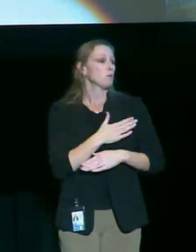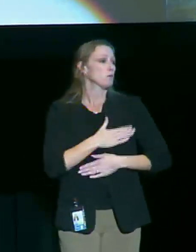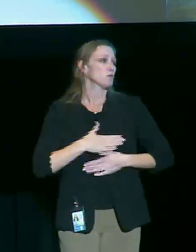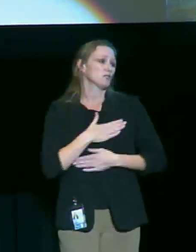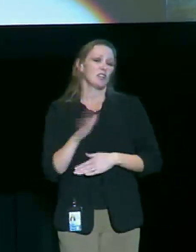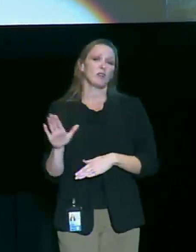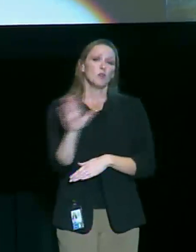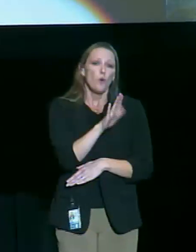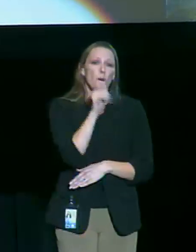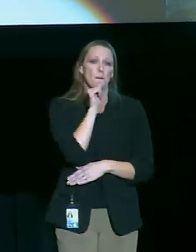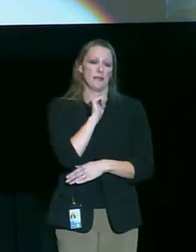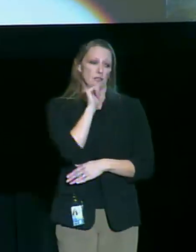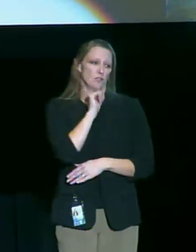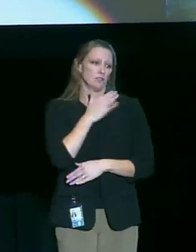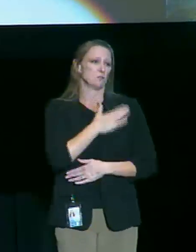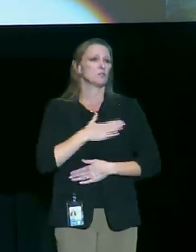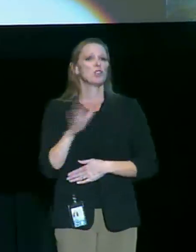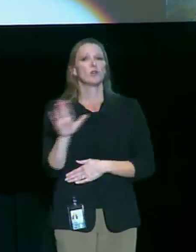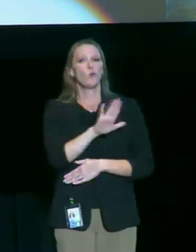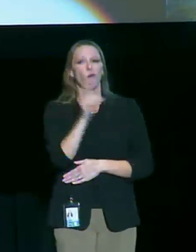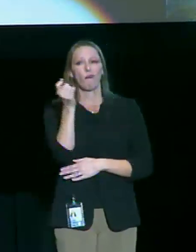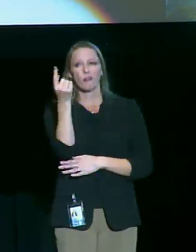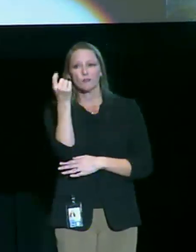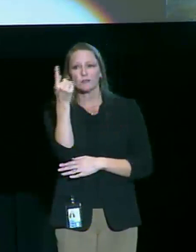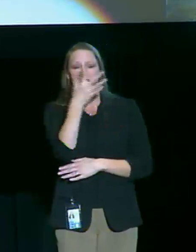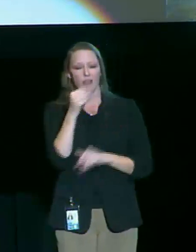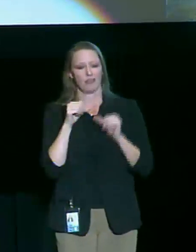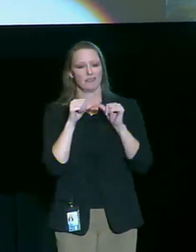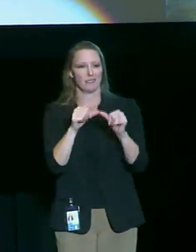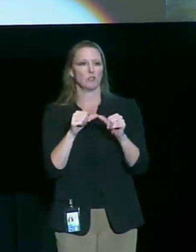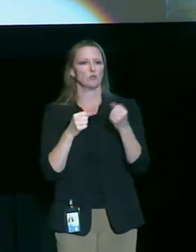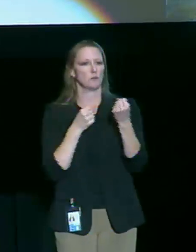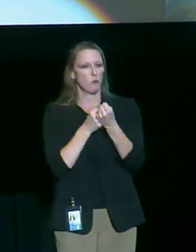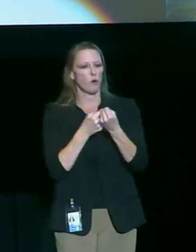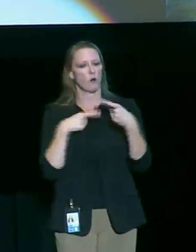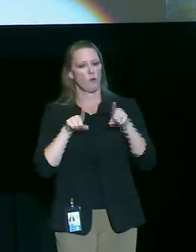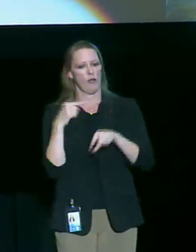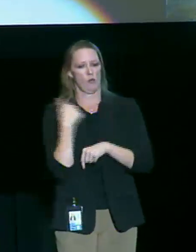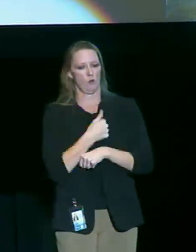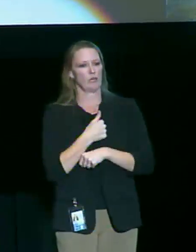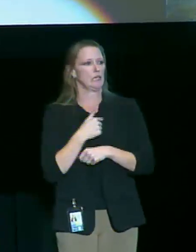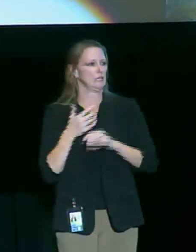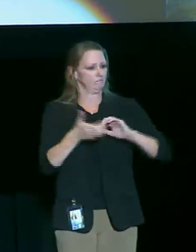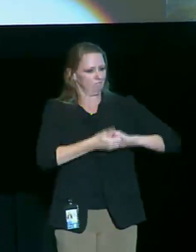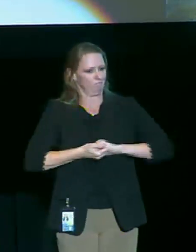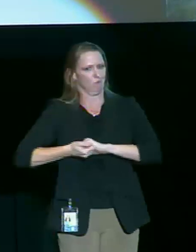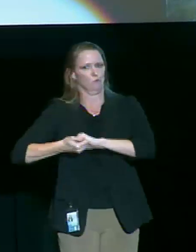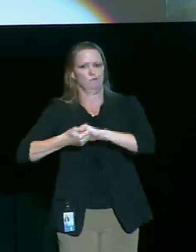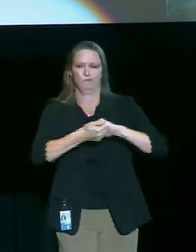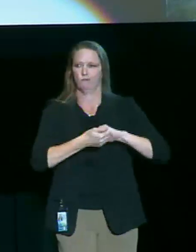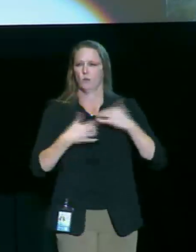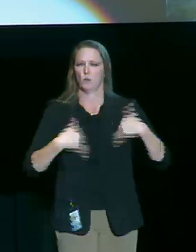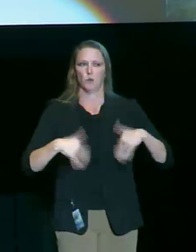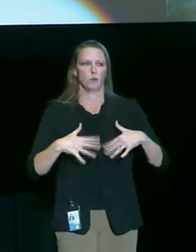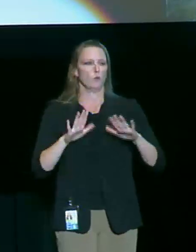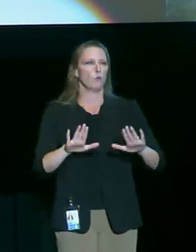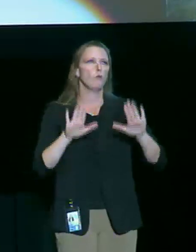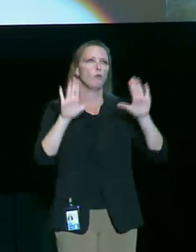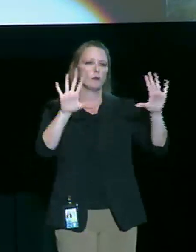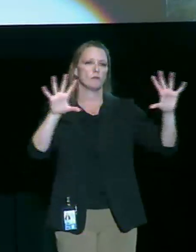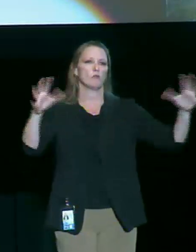your patience and your understanding and your continuing support as we work collectively with an extraordinary group of people